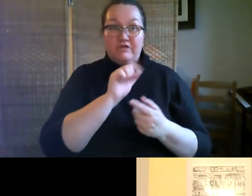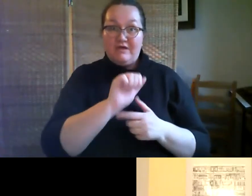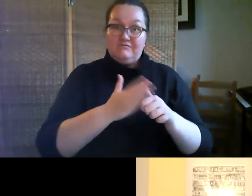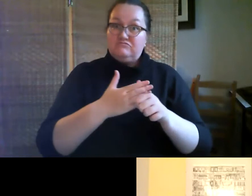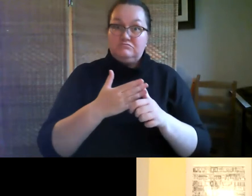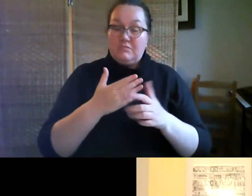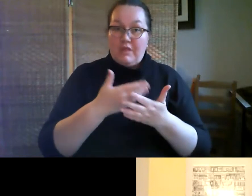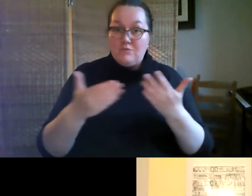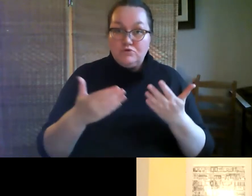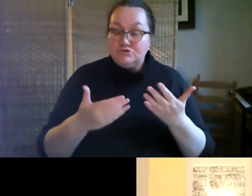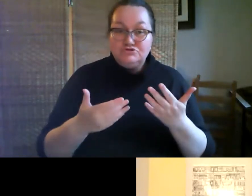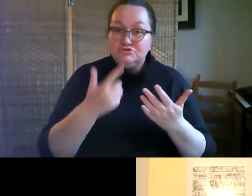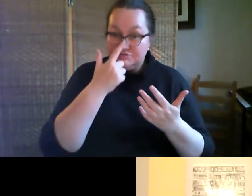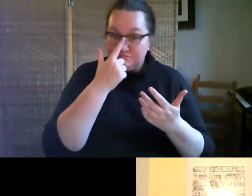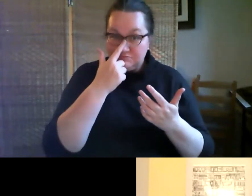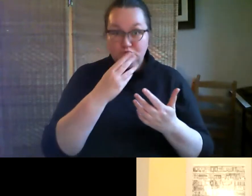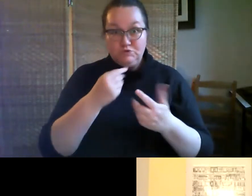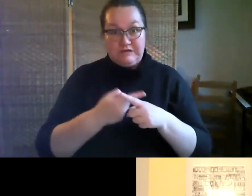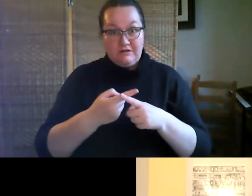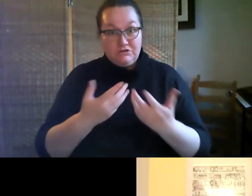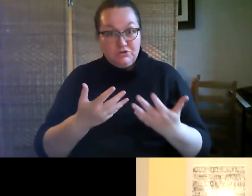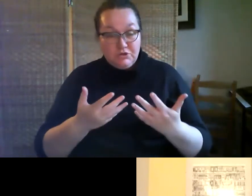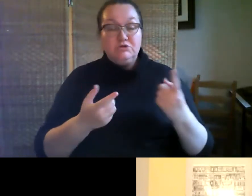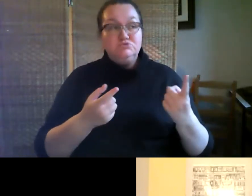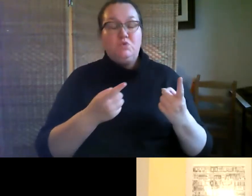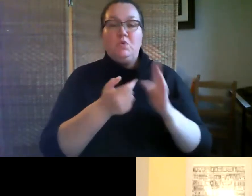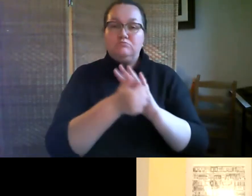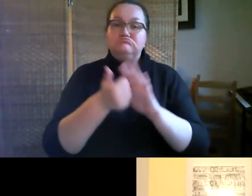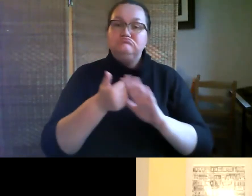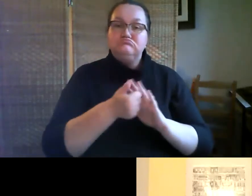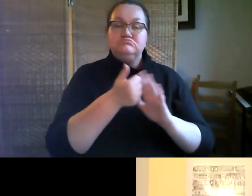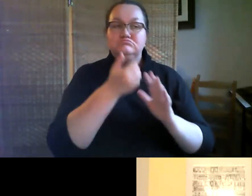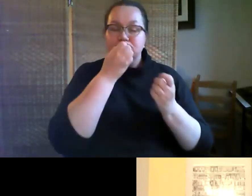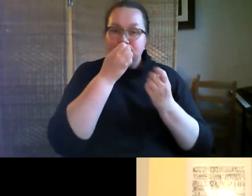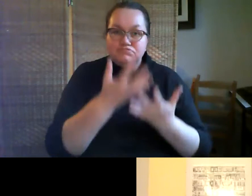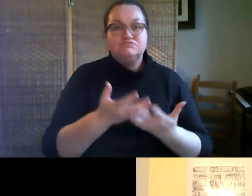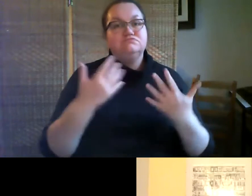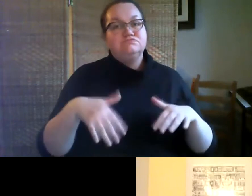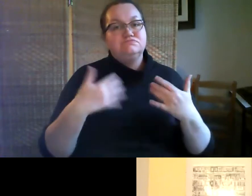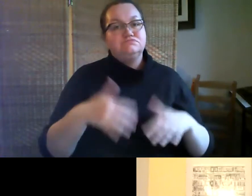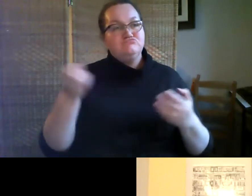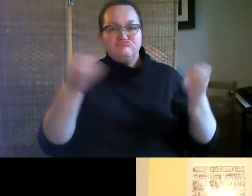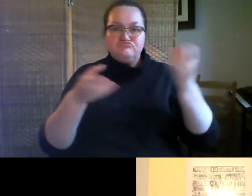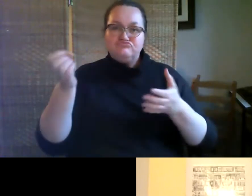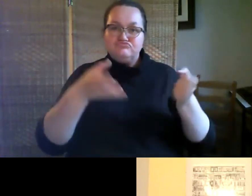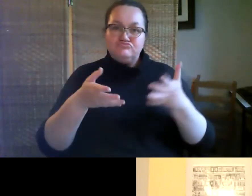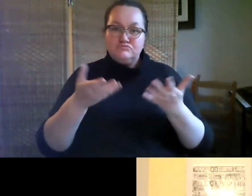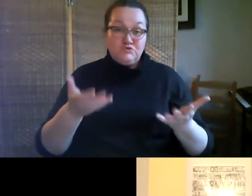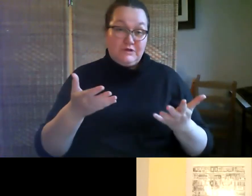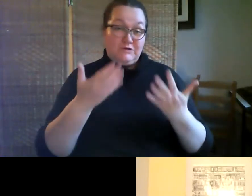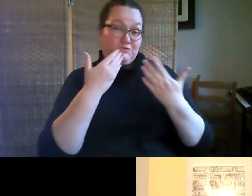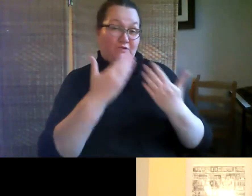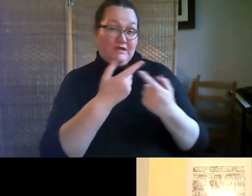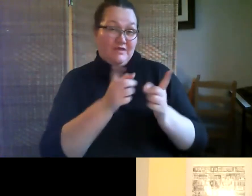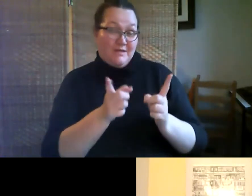amount of energy and sort of expertise and effort that's gone into them being here today. So just thank you to them, and just thank you to the